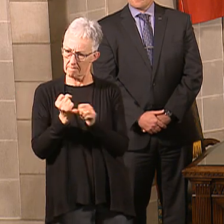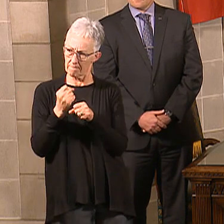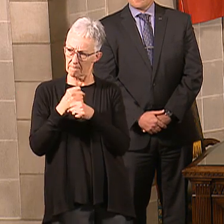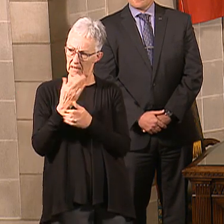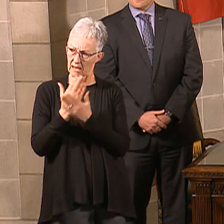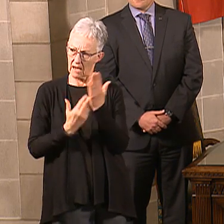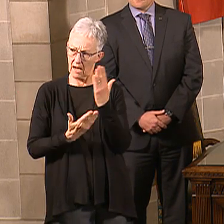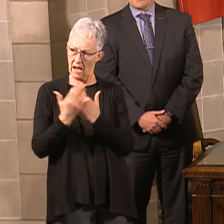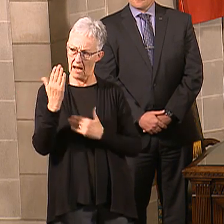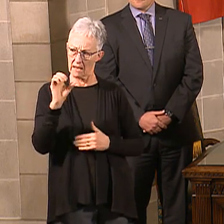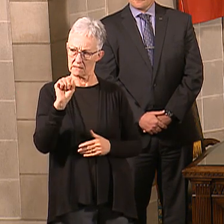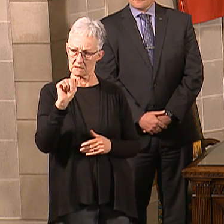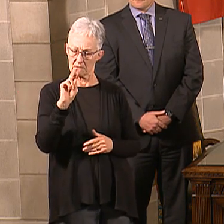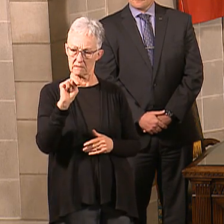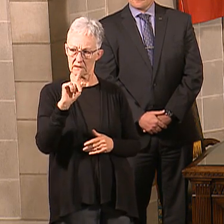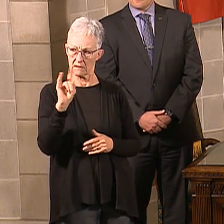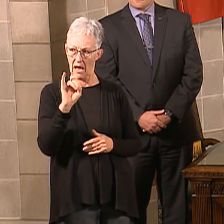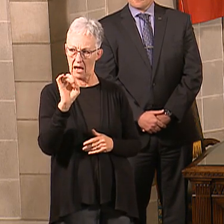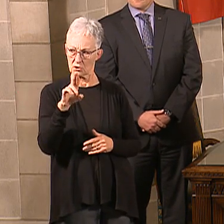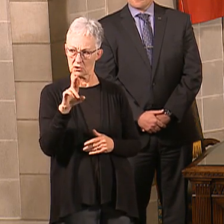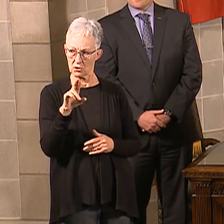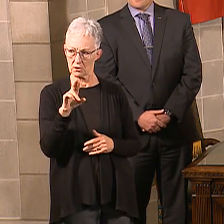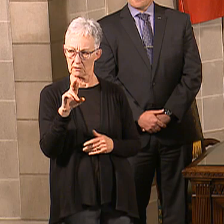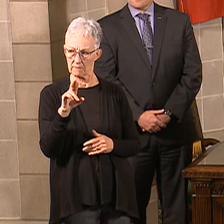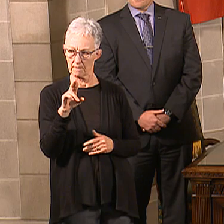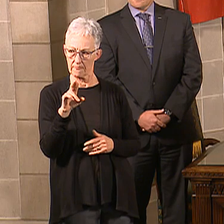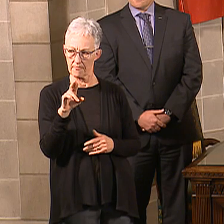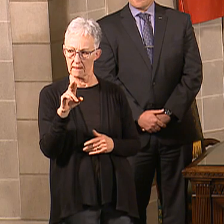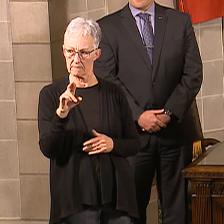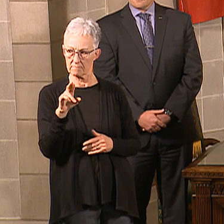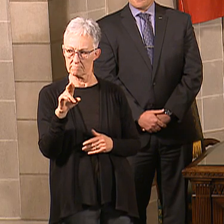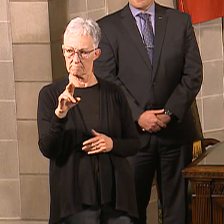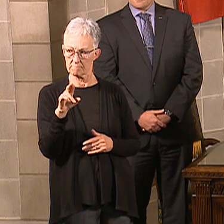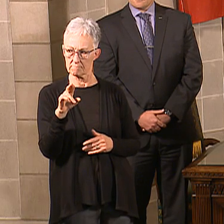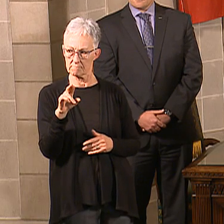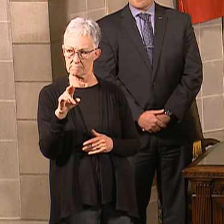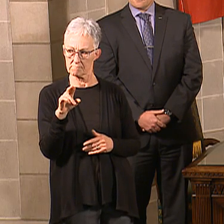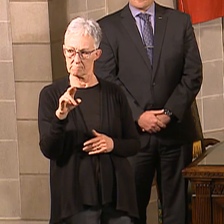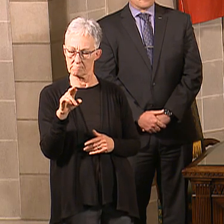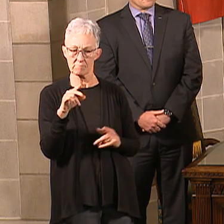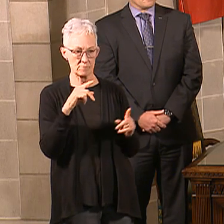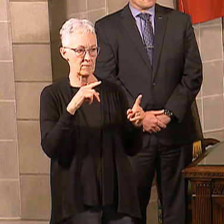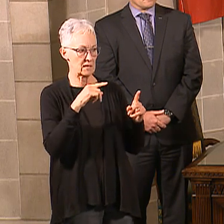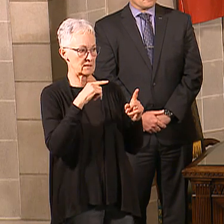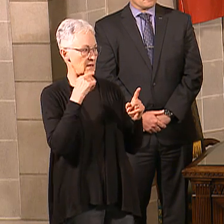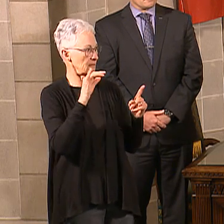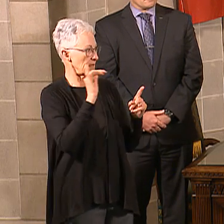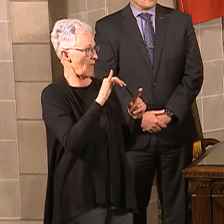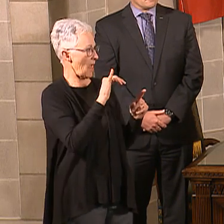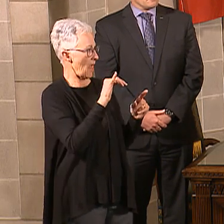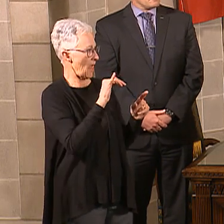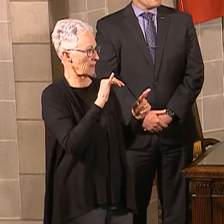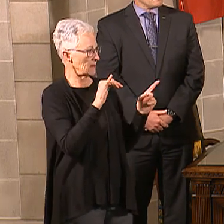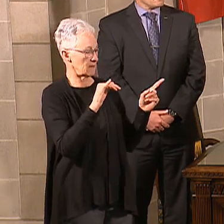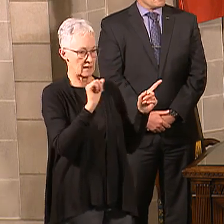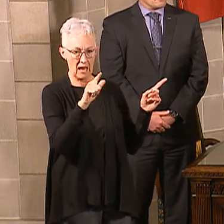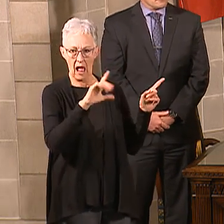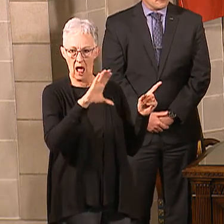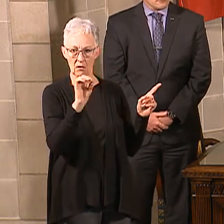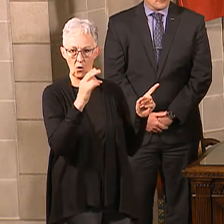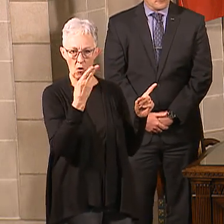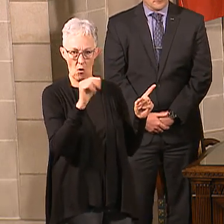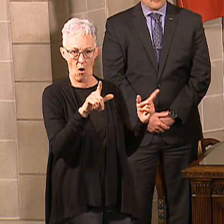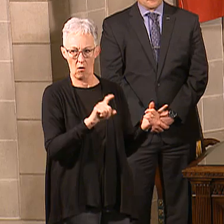they paid for their work? How much? He's asking because Todd Becker said the alcohol was going to corrections. Right, yeah, so so Green Plains is kindly